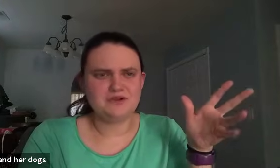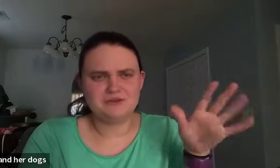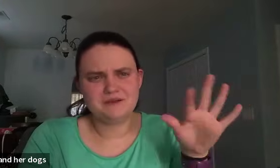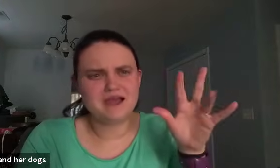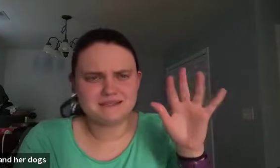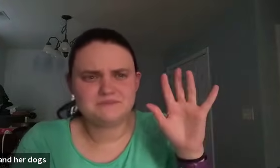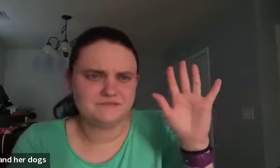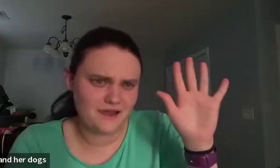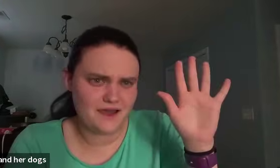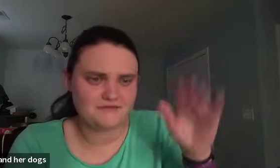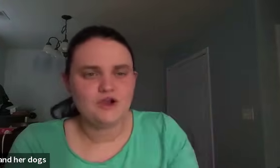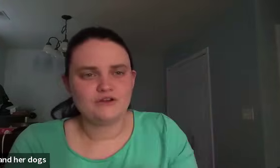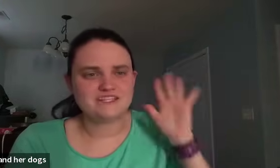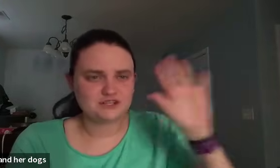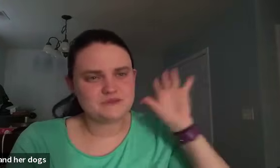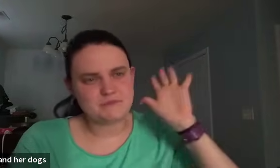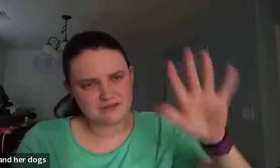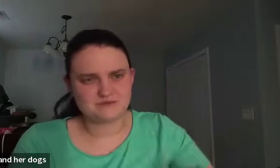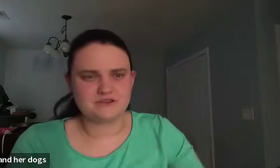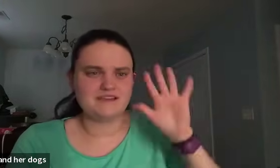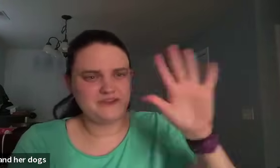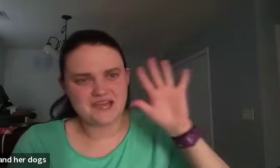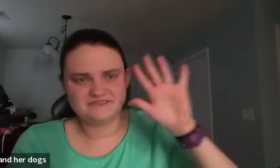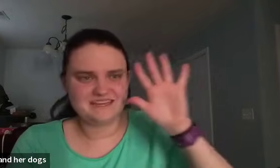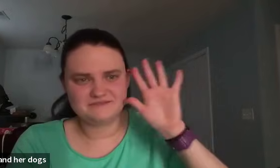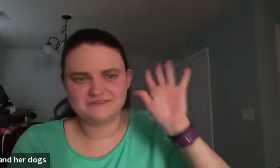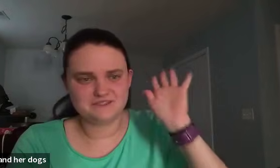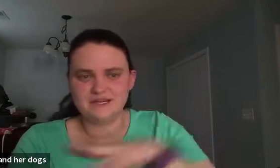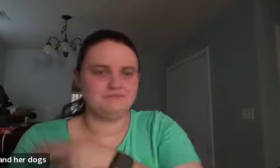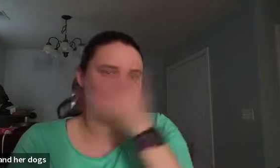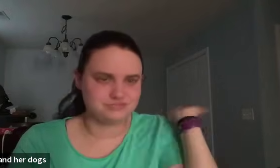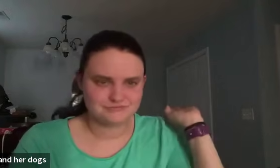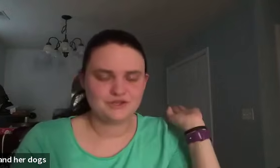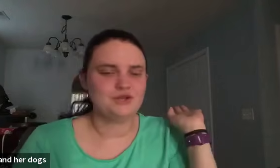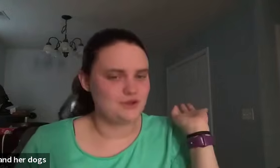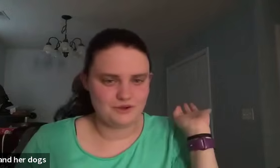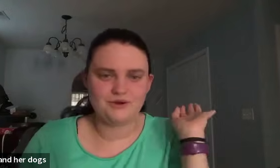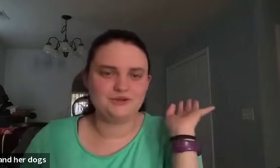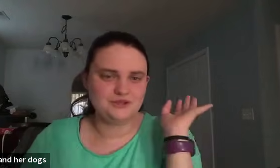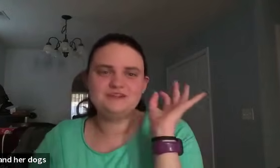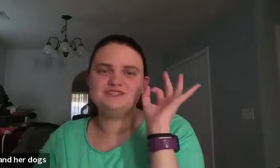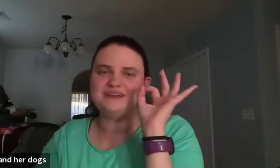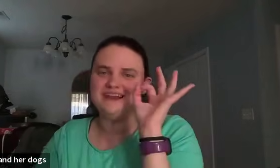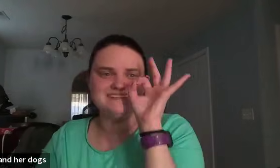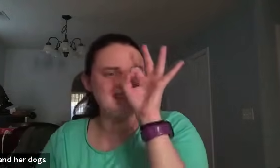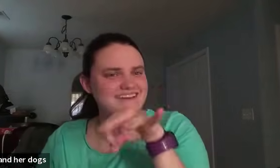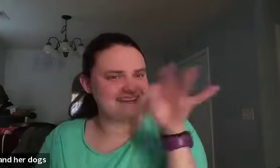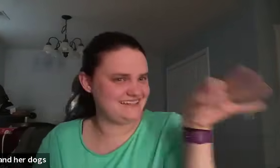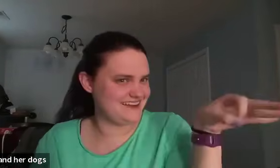no, you can max up to 5, or they start doing the bouncing where they're like 5, 10, 15, 20. No, you can do a nice little